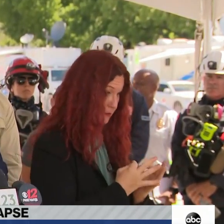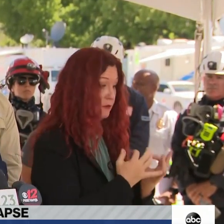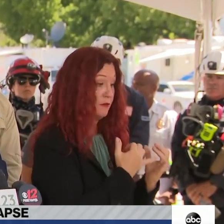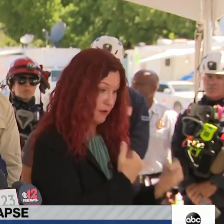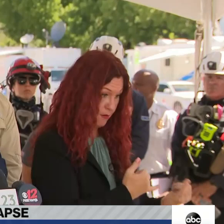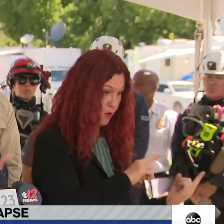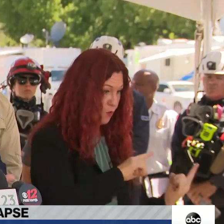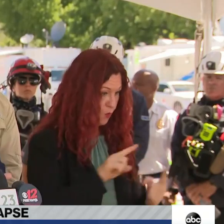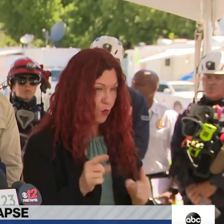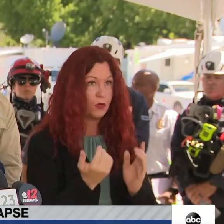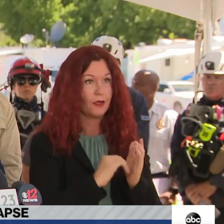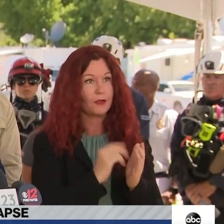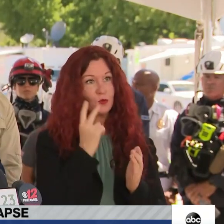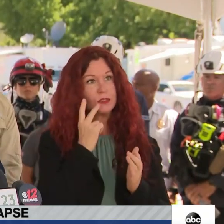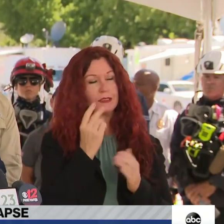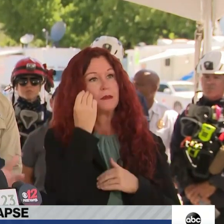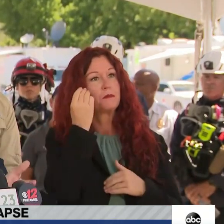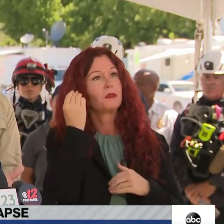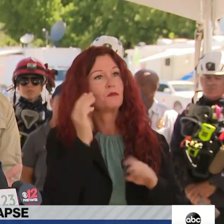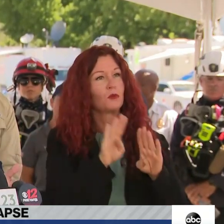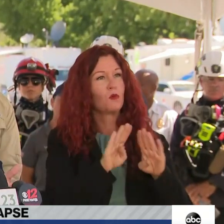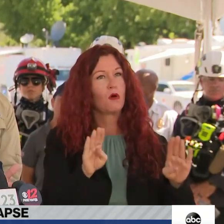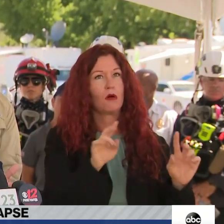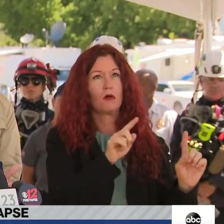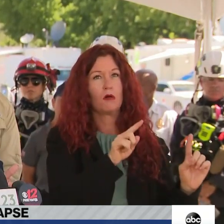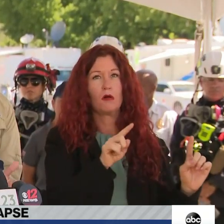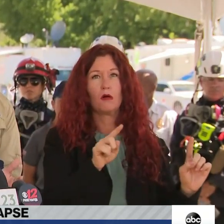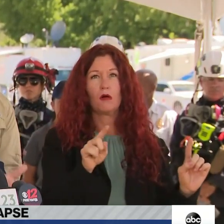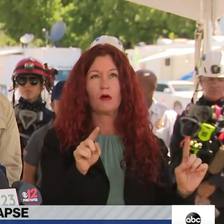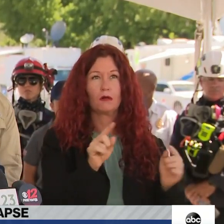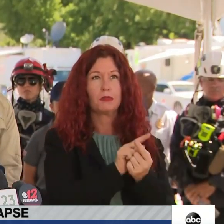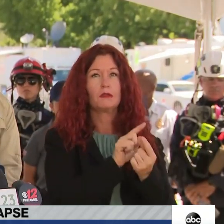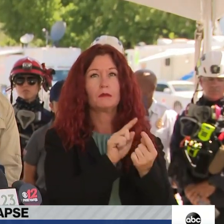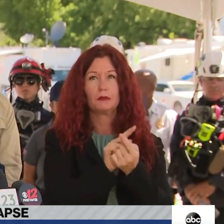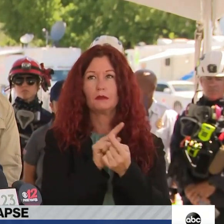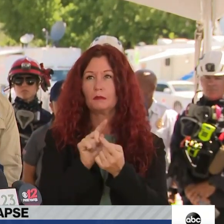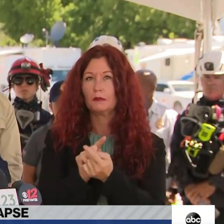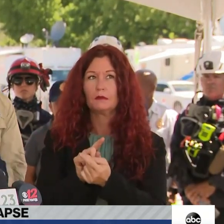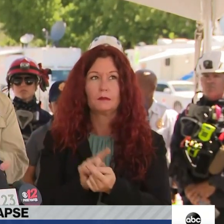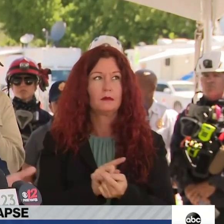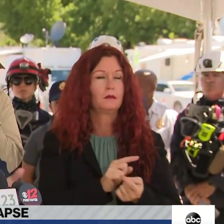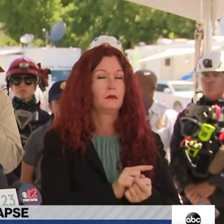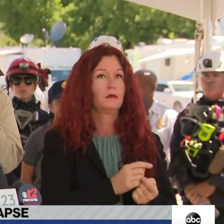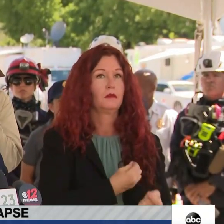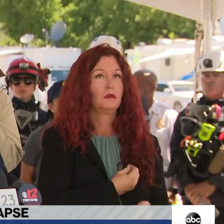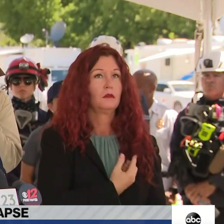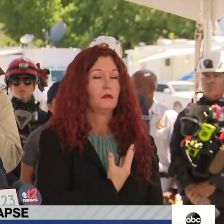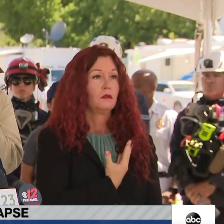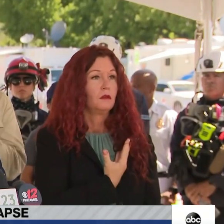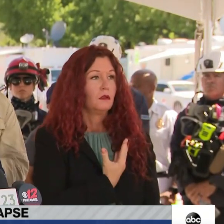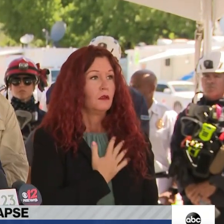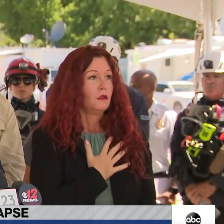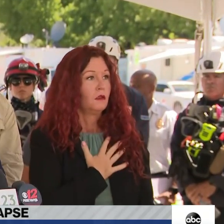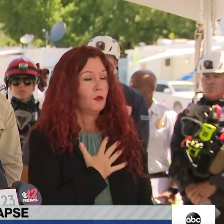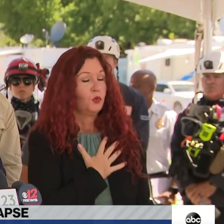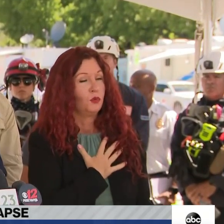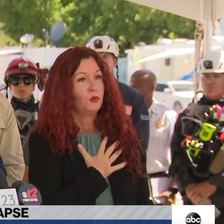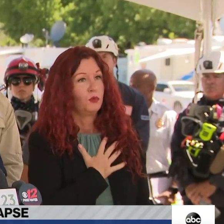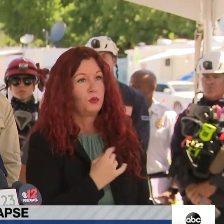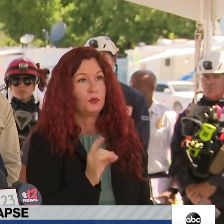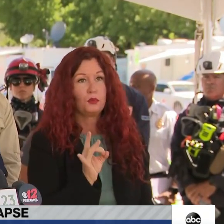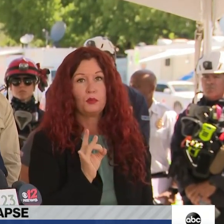recognize these folks, and I've heard stories about what they, their lives, and what they meant to their family and